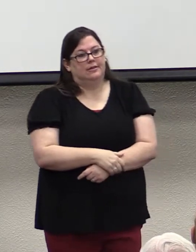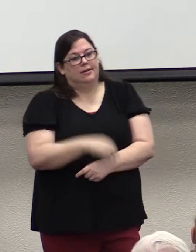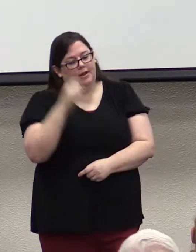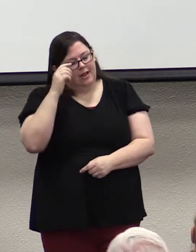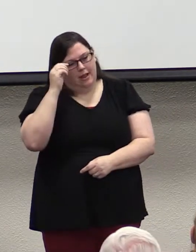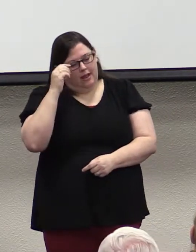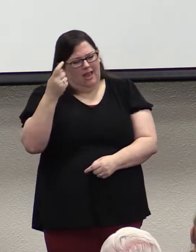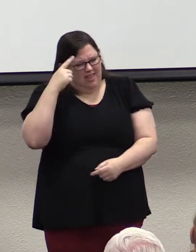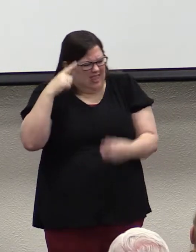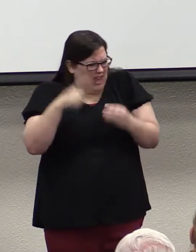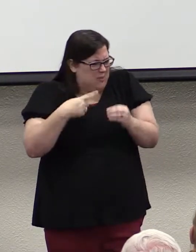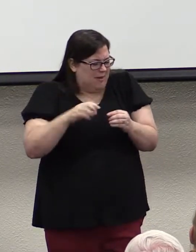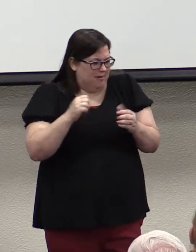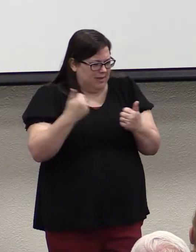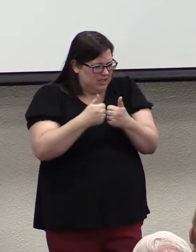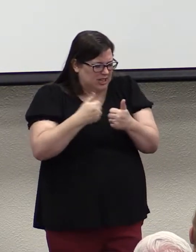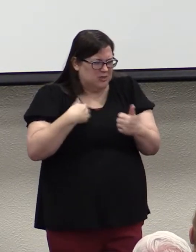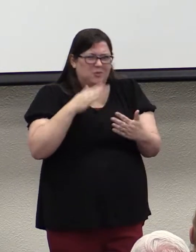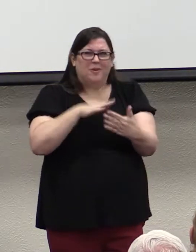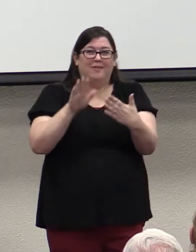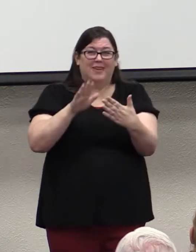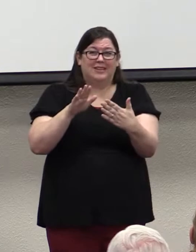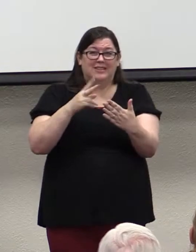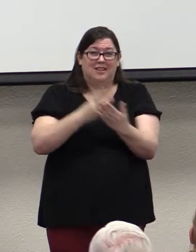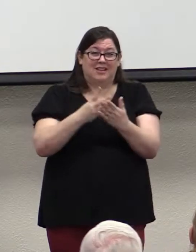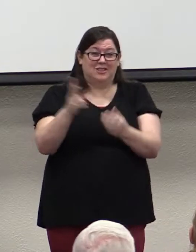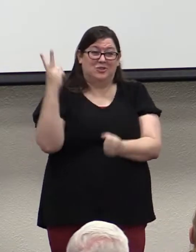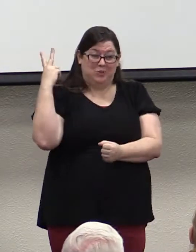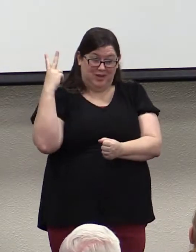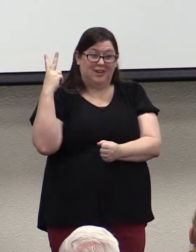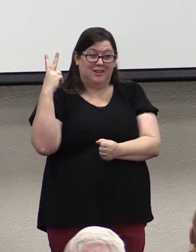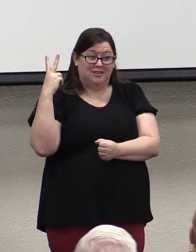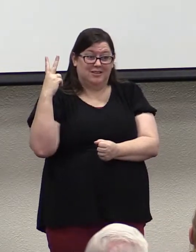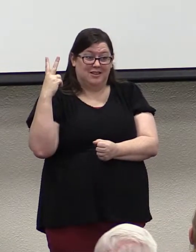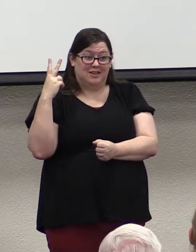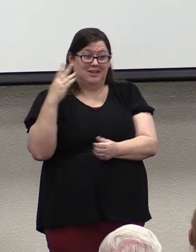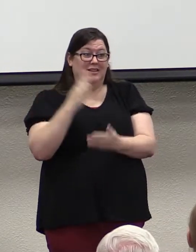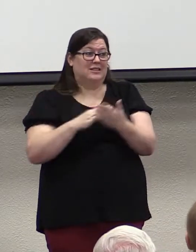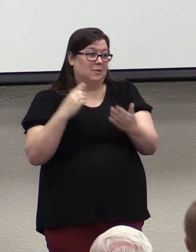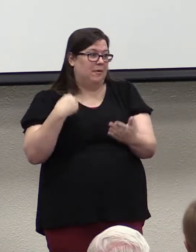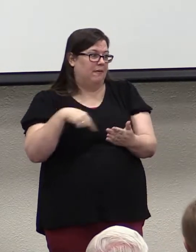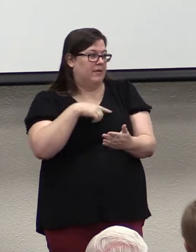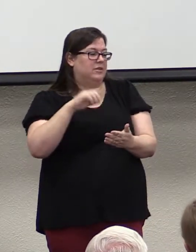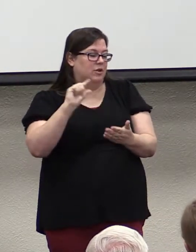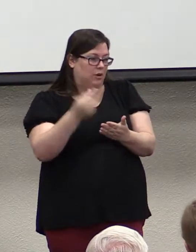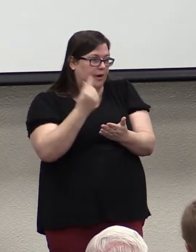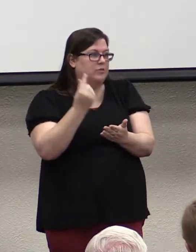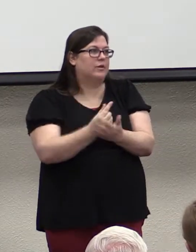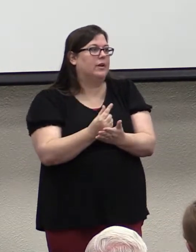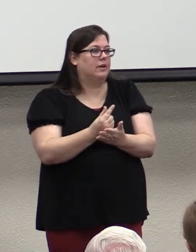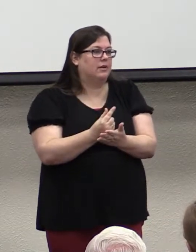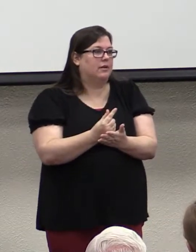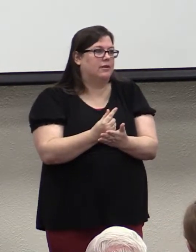Think about the challenges that we faced these last 2 years, some of us that are graduating 3 years.